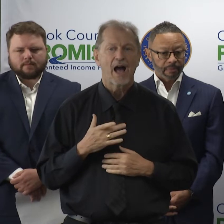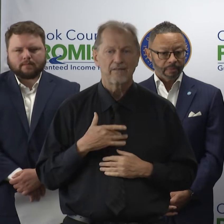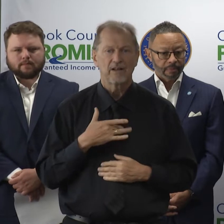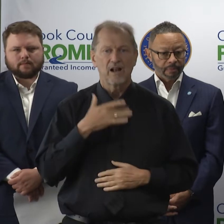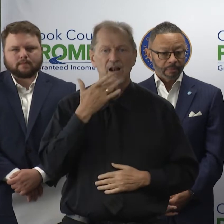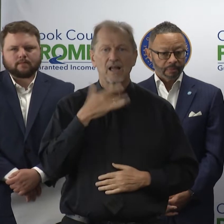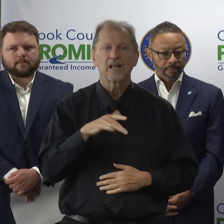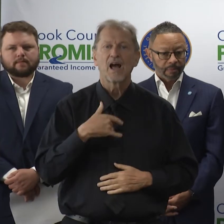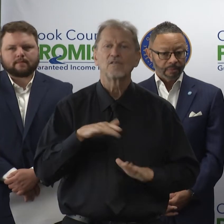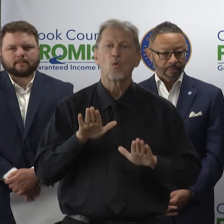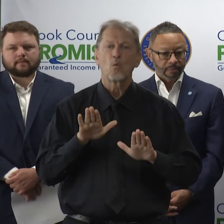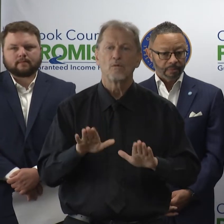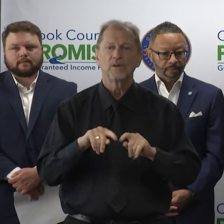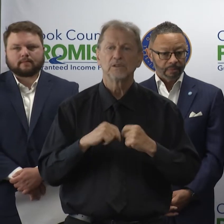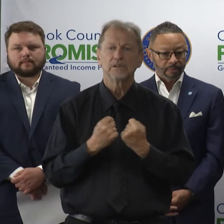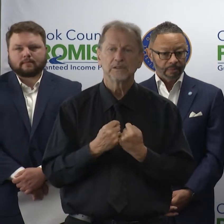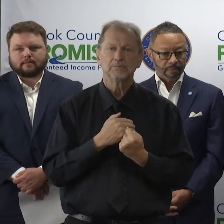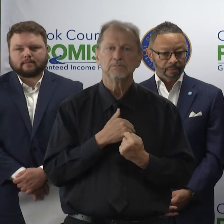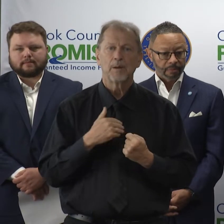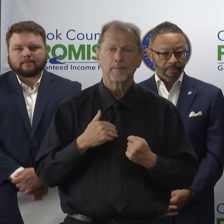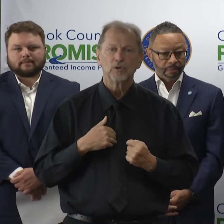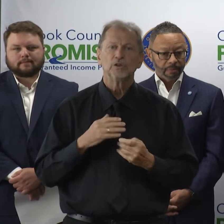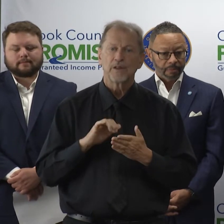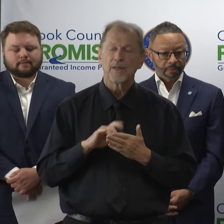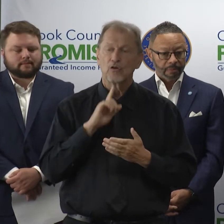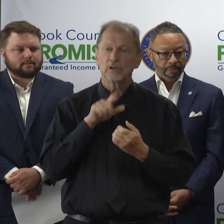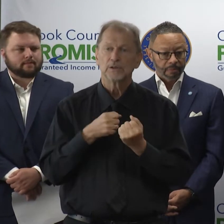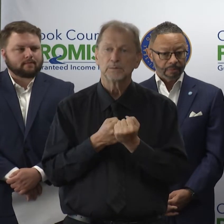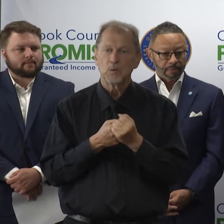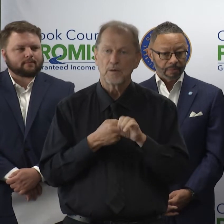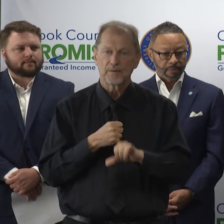have such great team members that are so dedicated to this work.